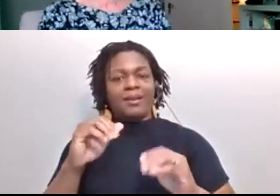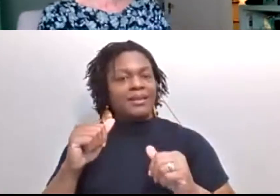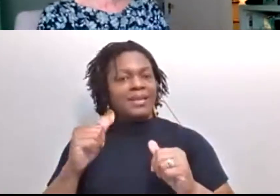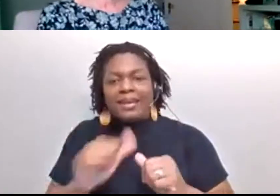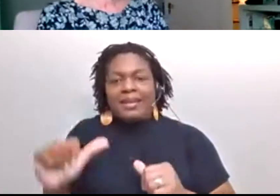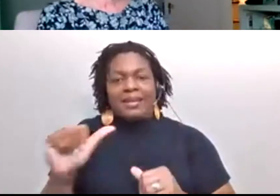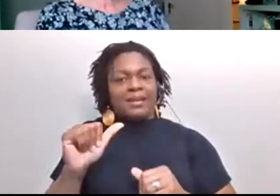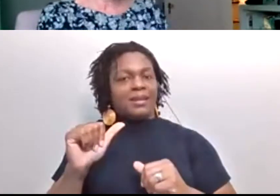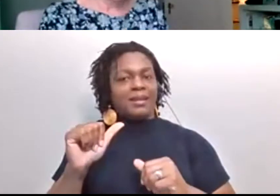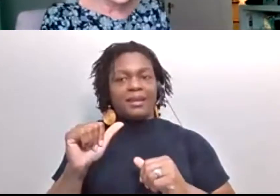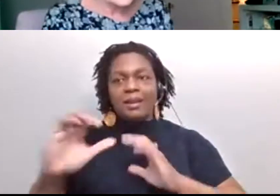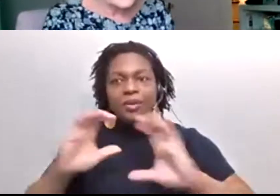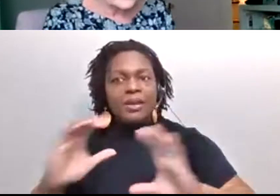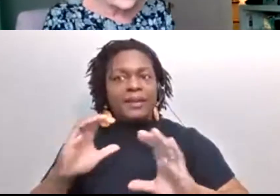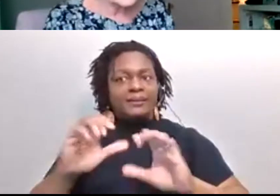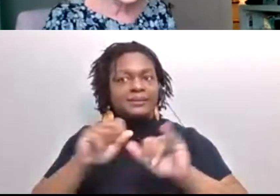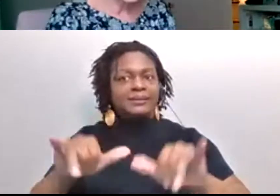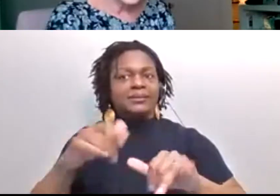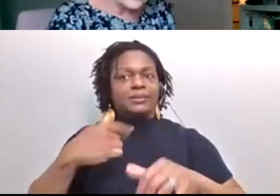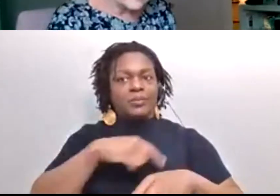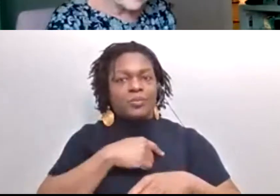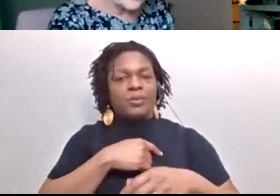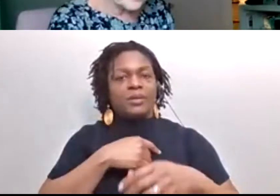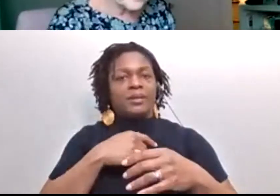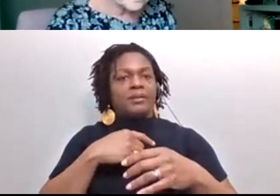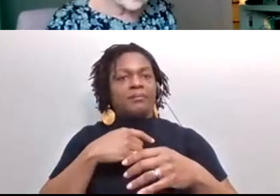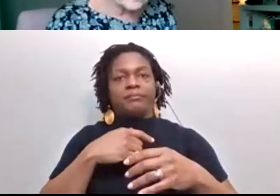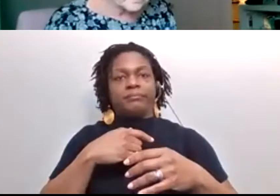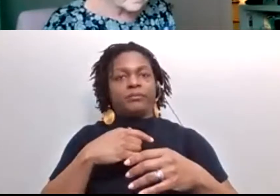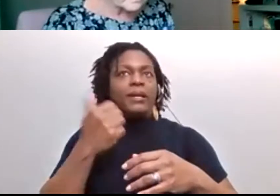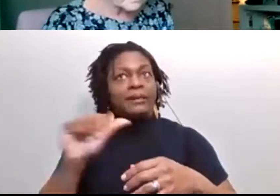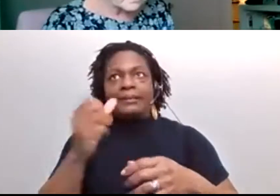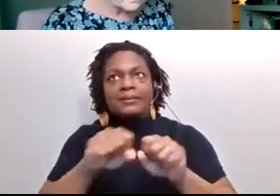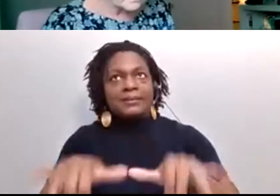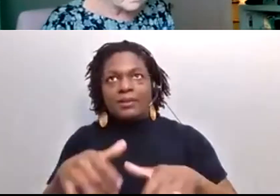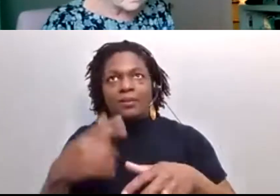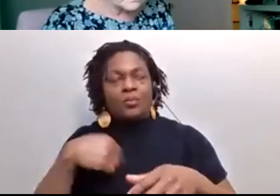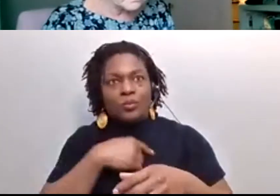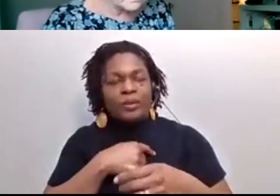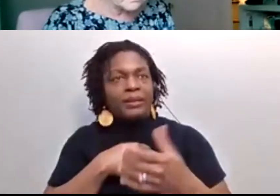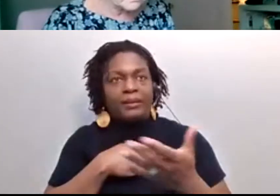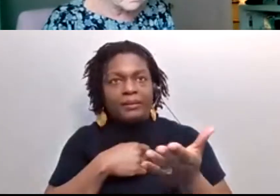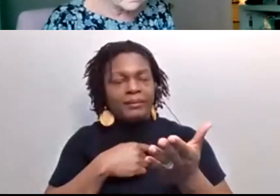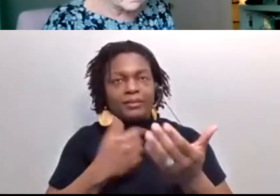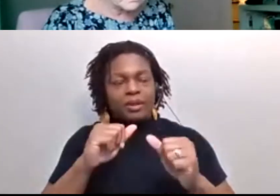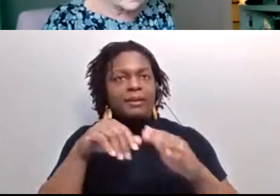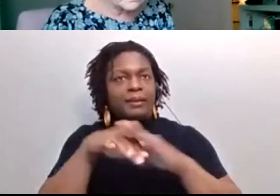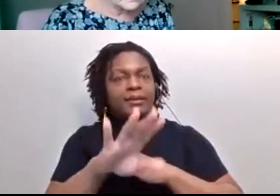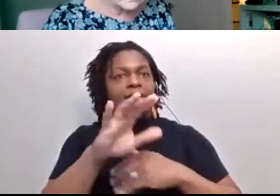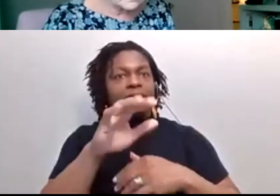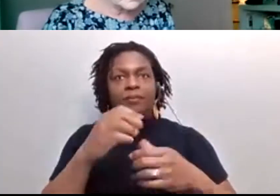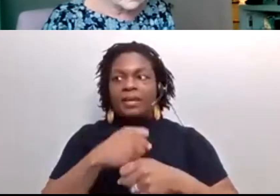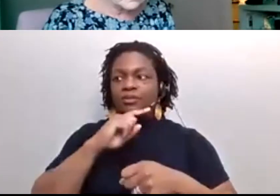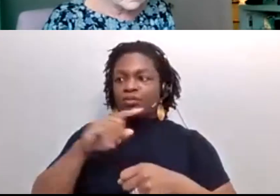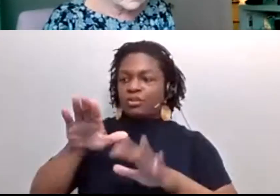that every system that we go across, actually making sure that children or individuals like